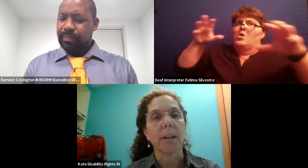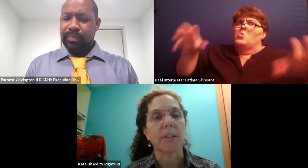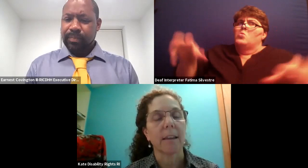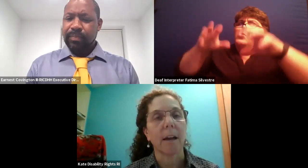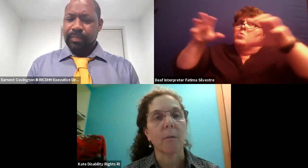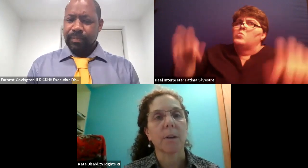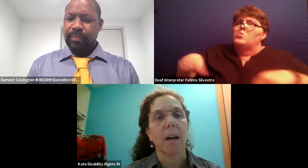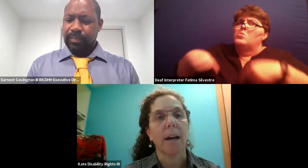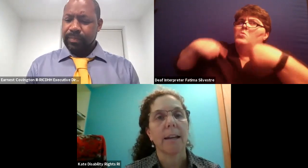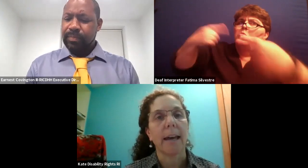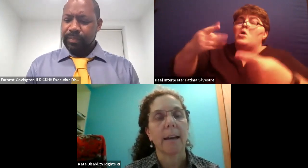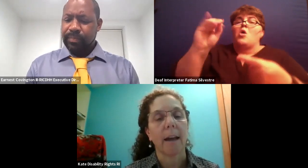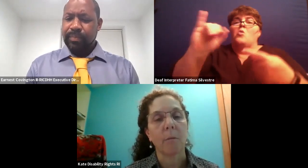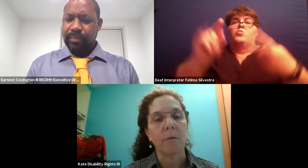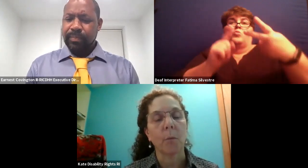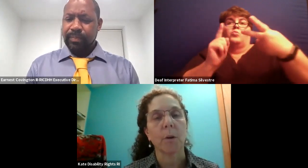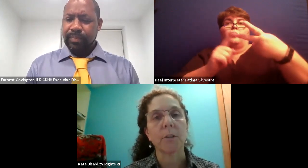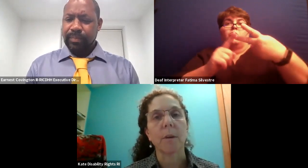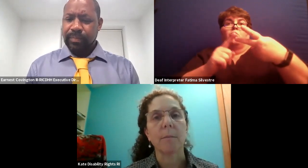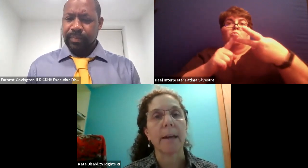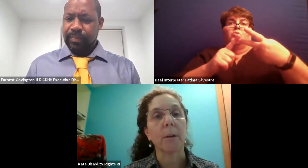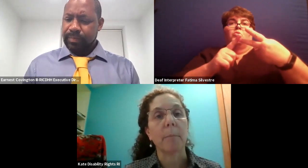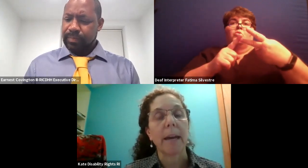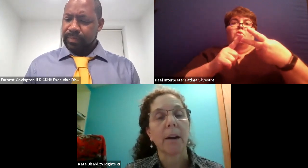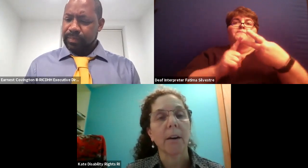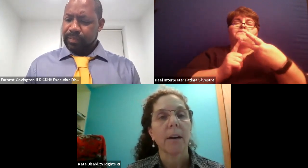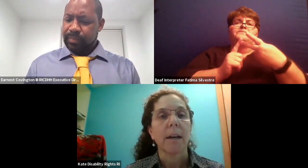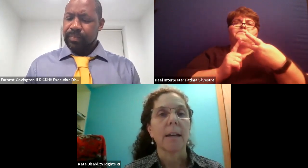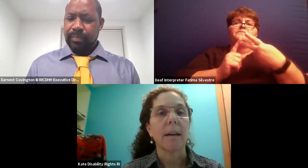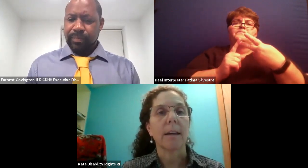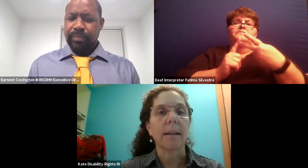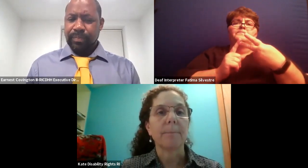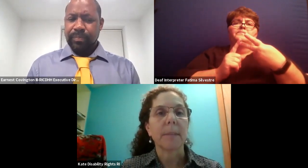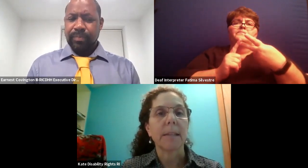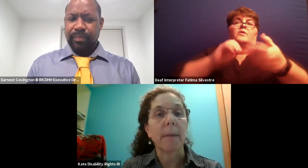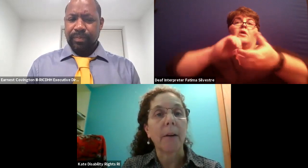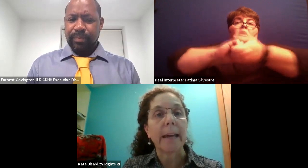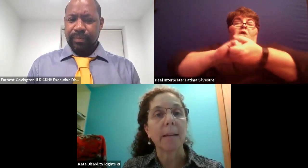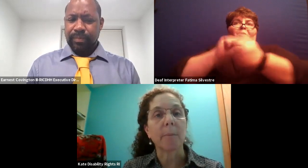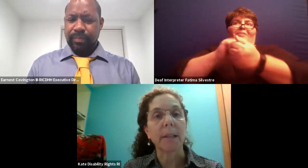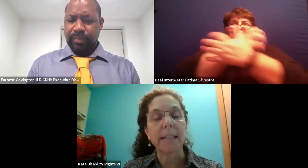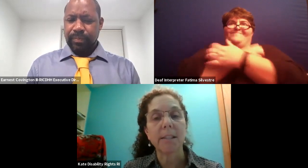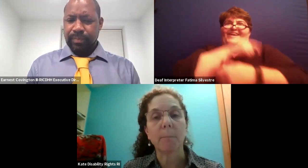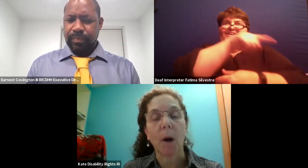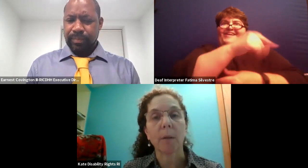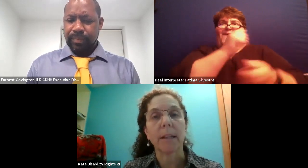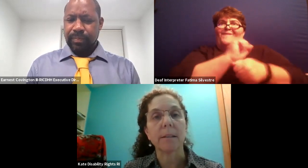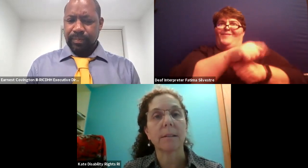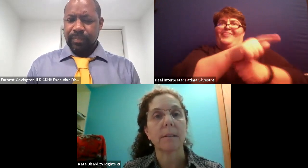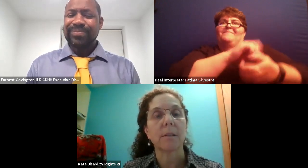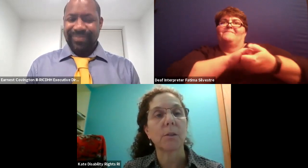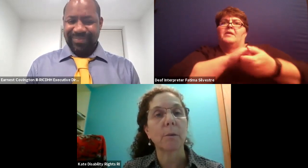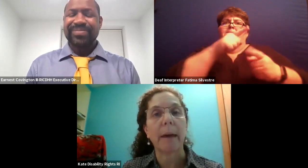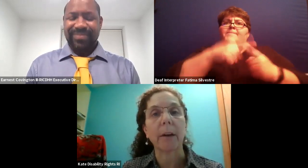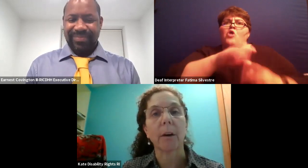another project that I've worked on and worked with Michael Baer is about getting police